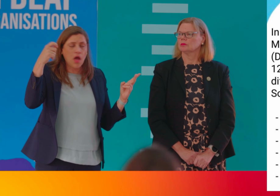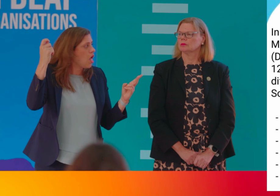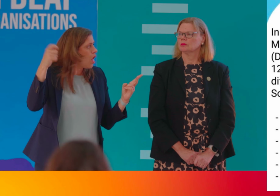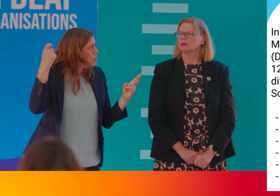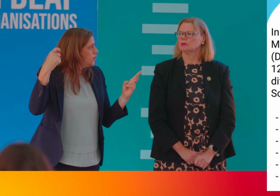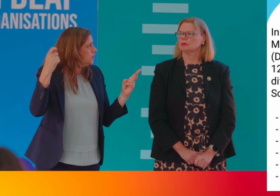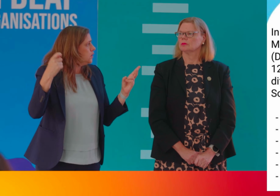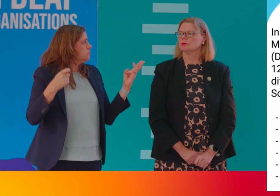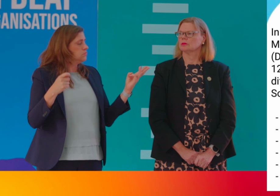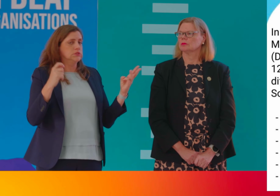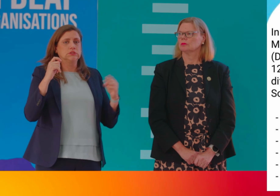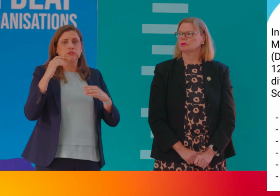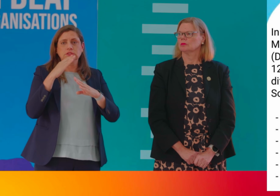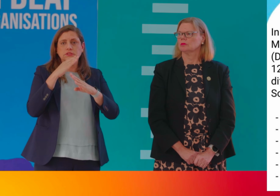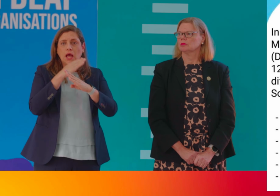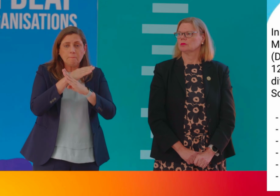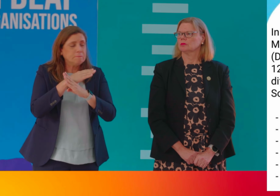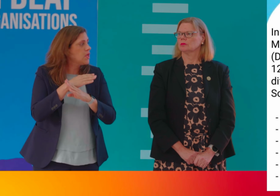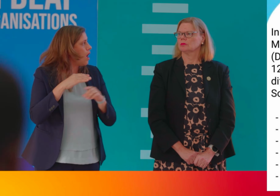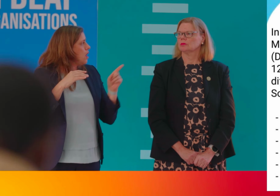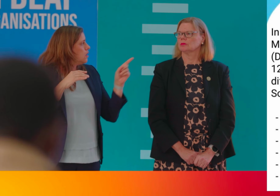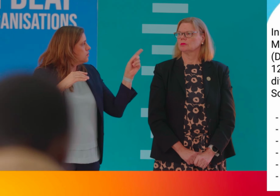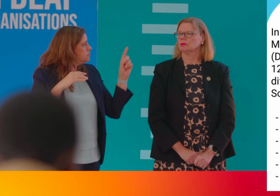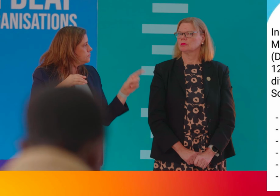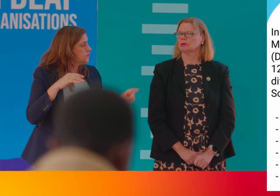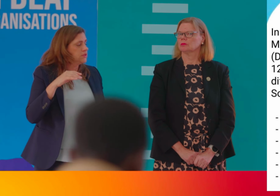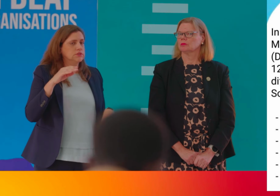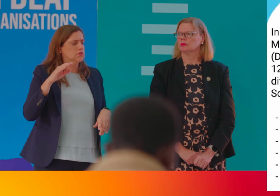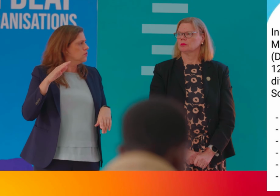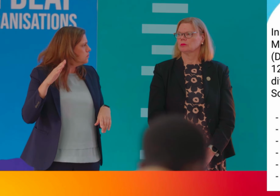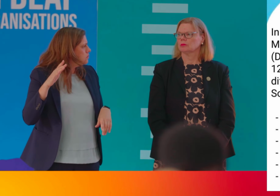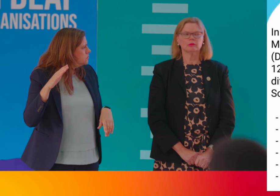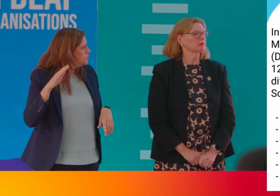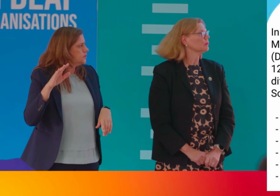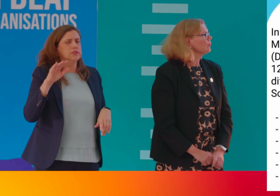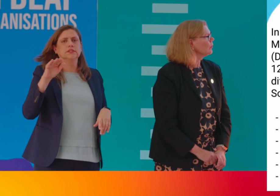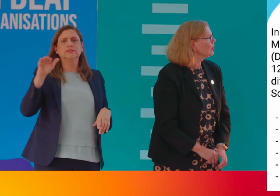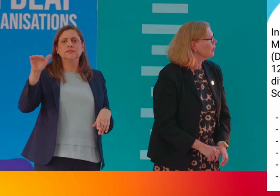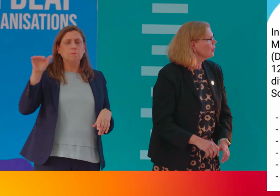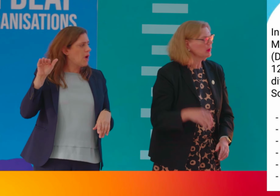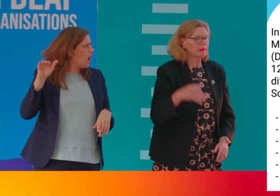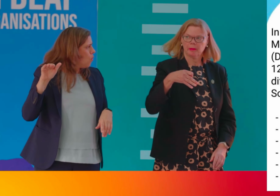Botswana, Malawi, Zambia,